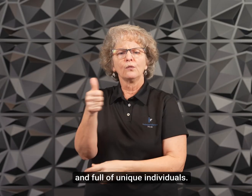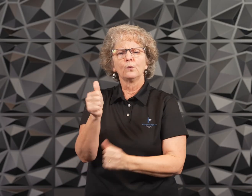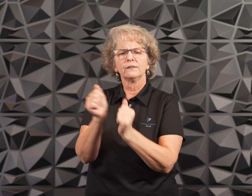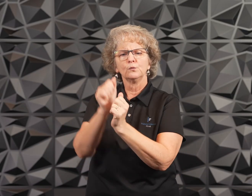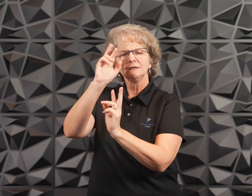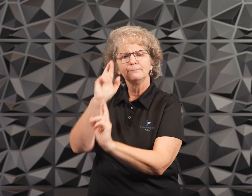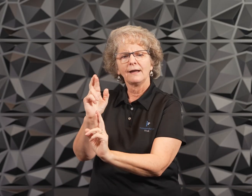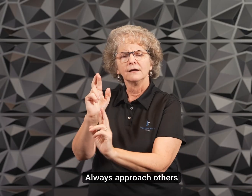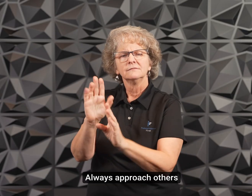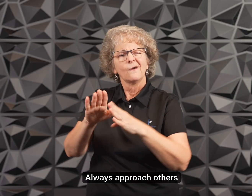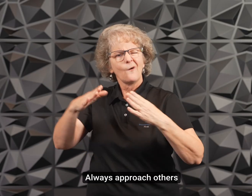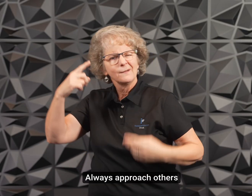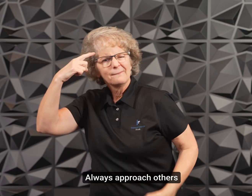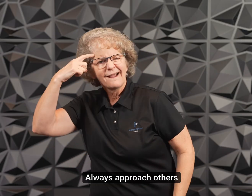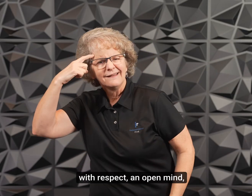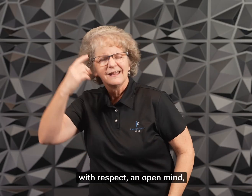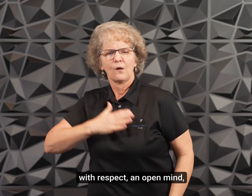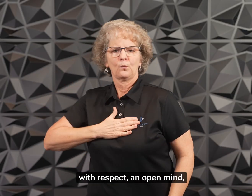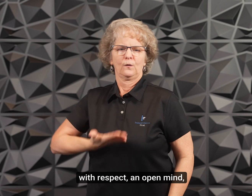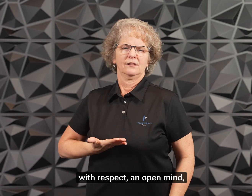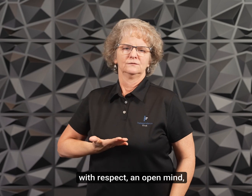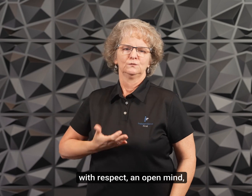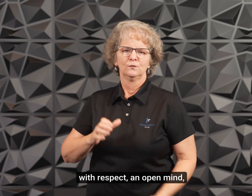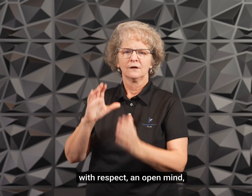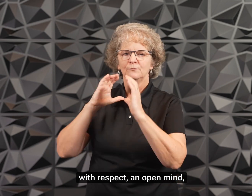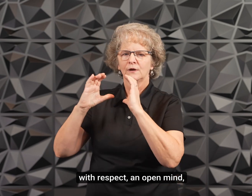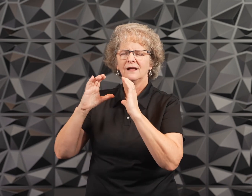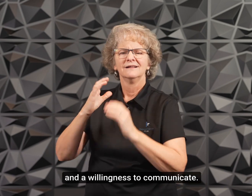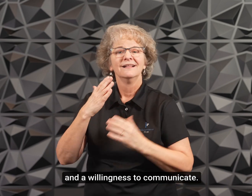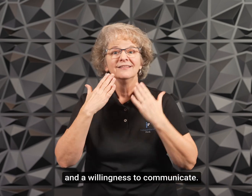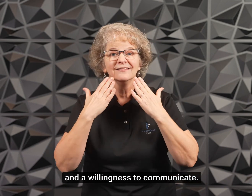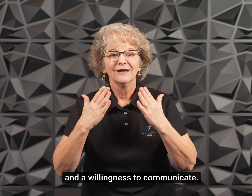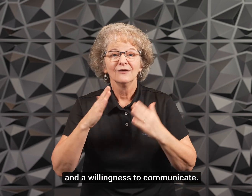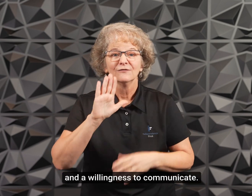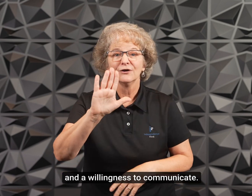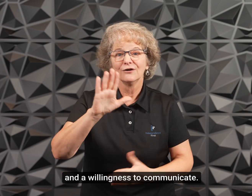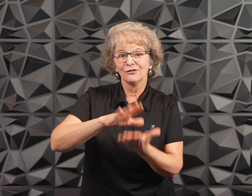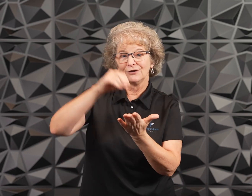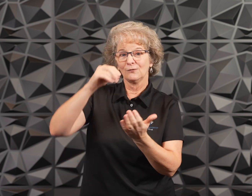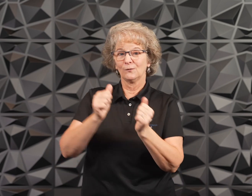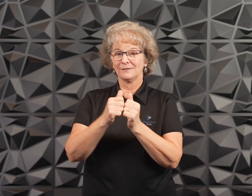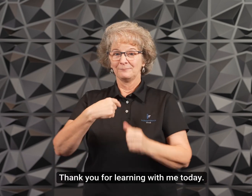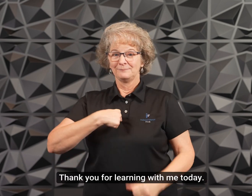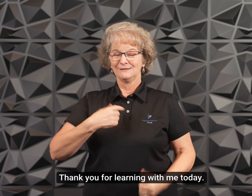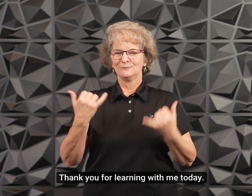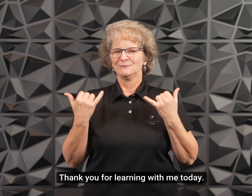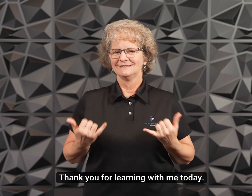individuals. Always approach others with respect, an open mind, and a willingness to communicate. Thank you for learning with